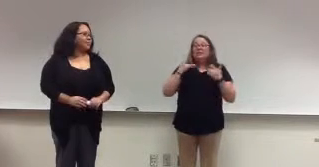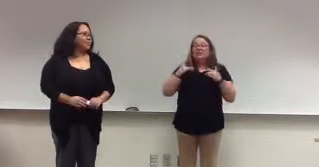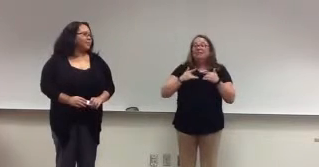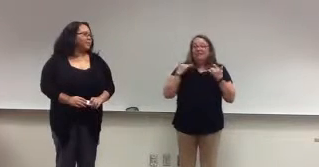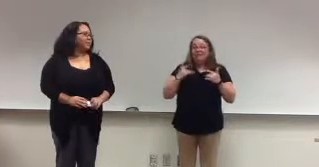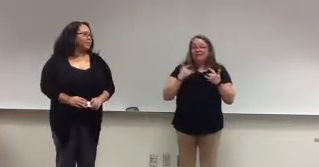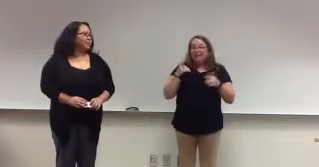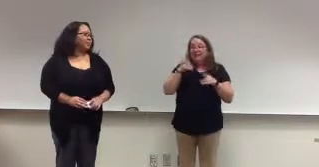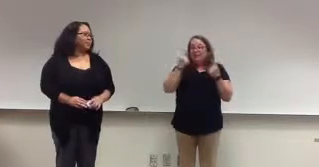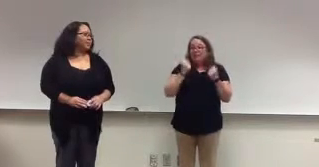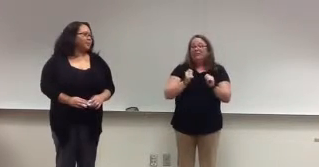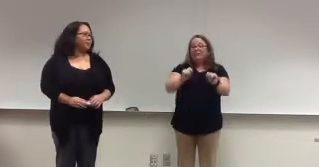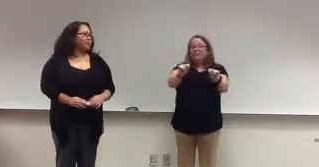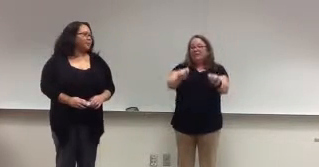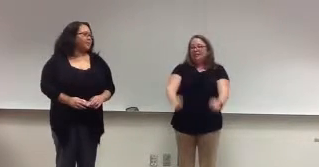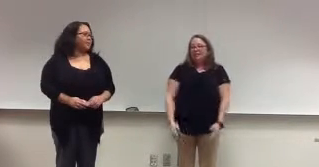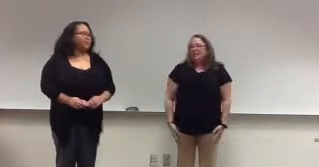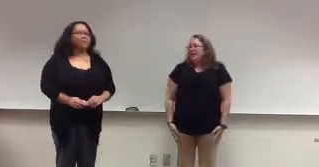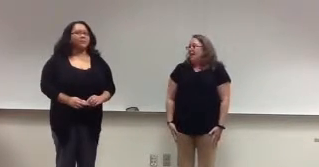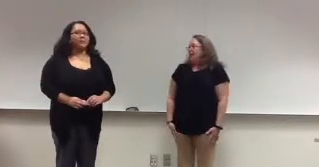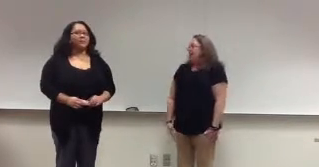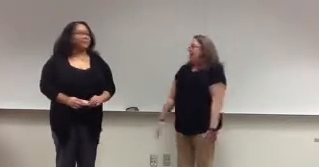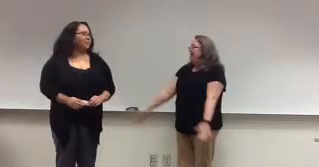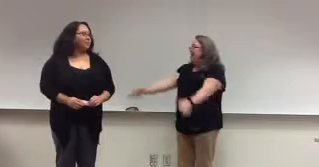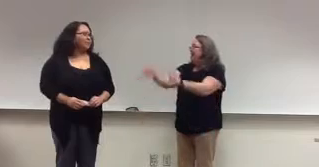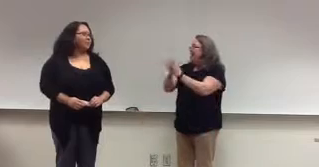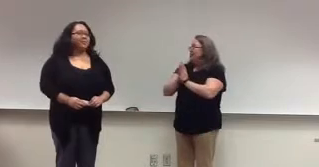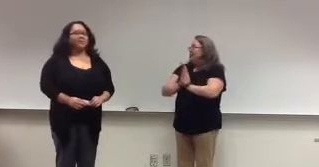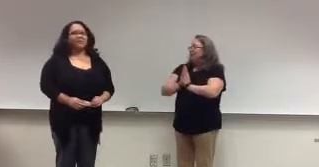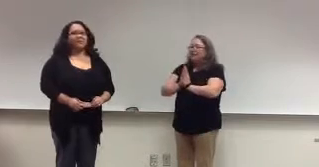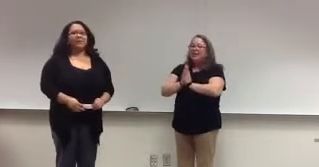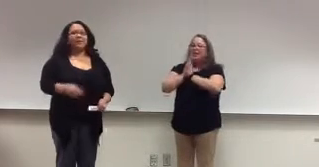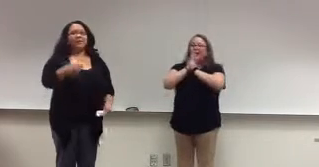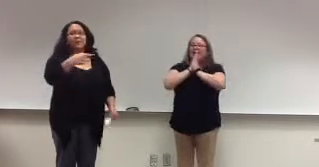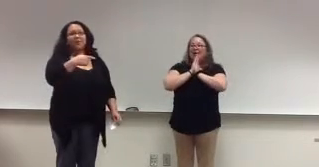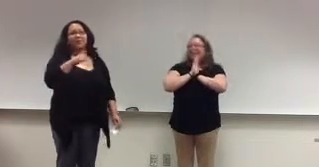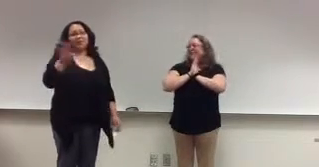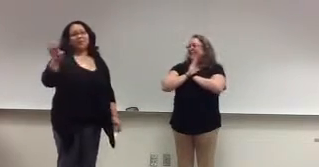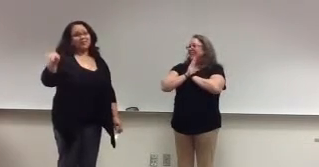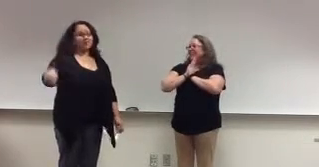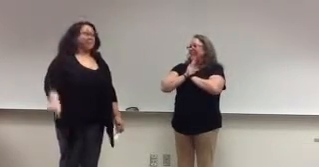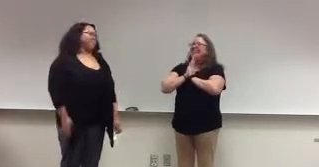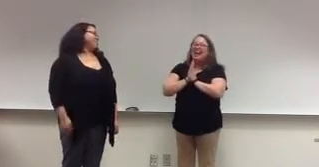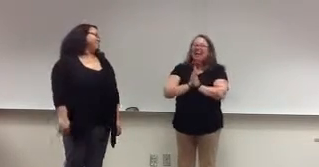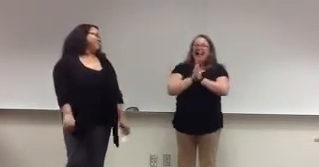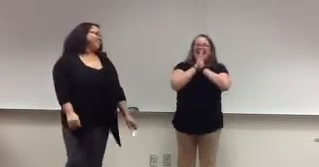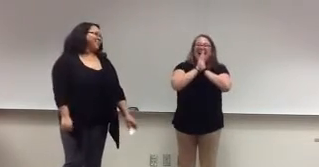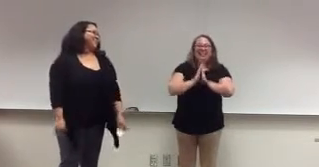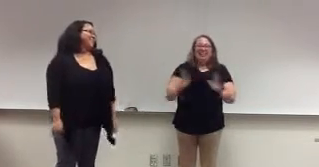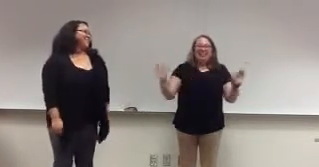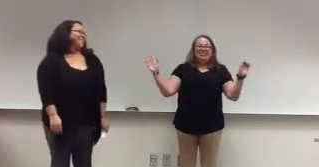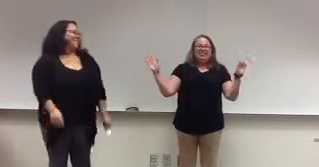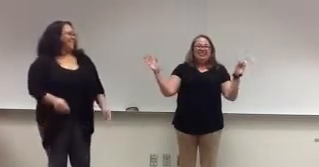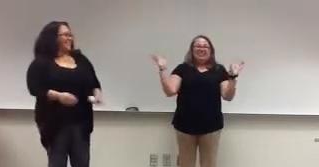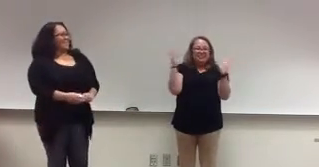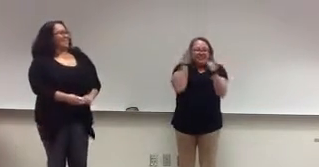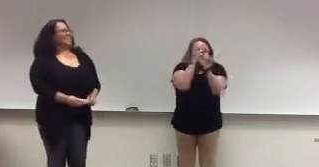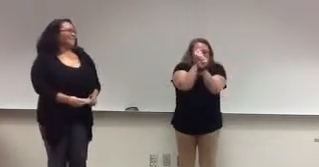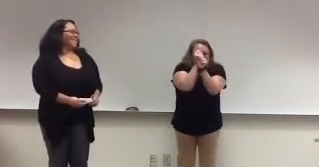very, very excited that you even tried. And in conclusion, I could do all that slowly. to